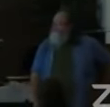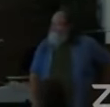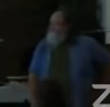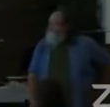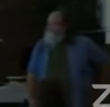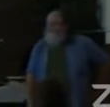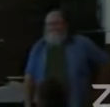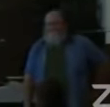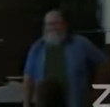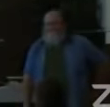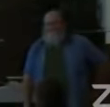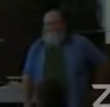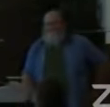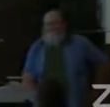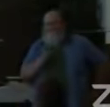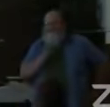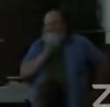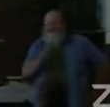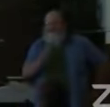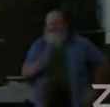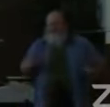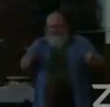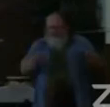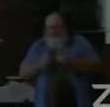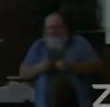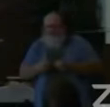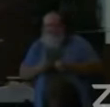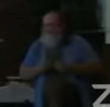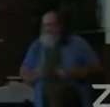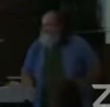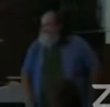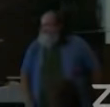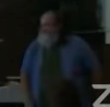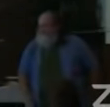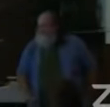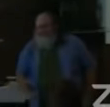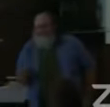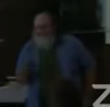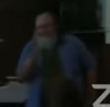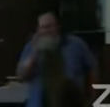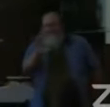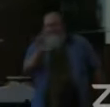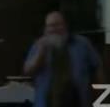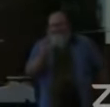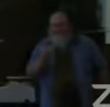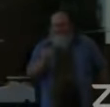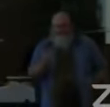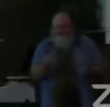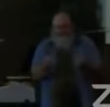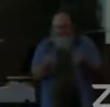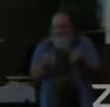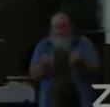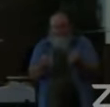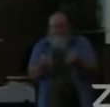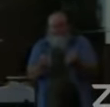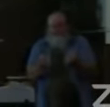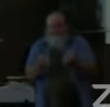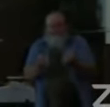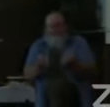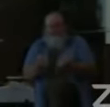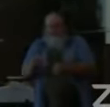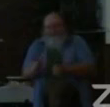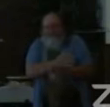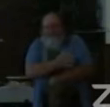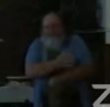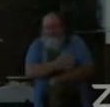I'm going to kick you in the head, right? So I offer you a $50 bill, but your hands are full of pennies.